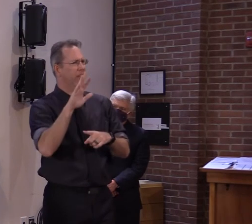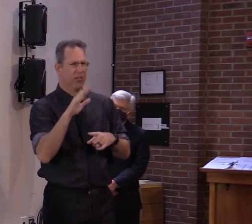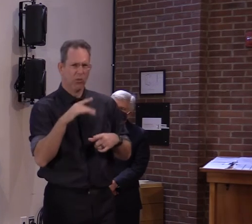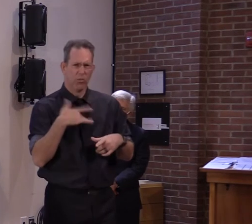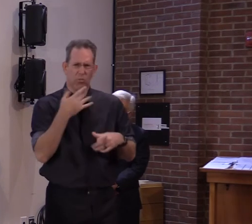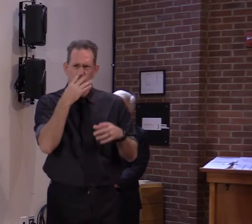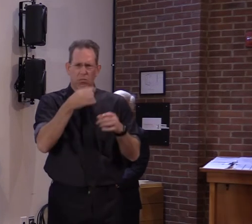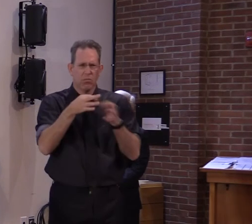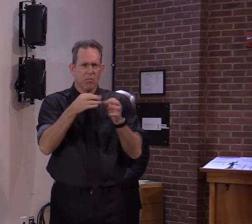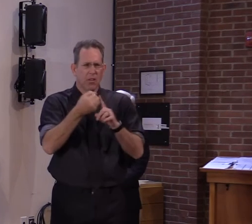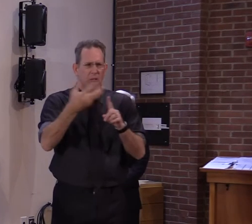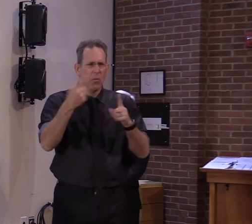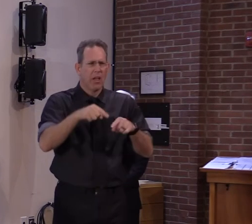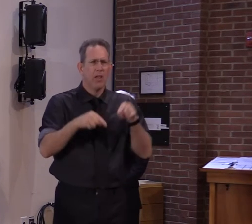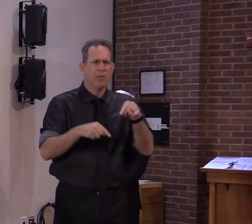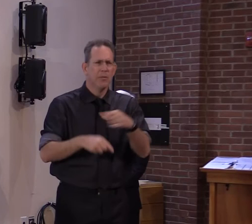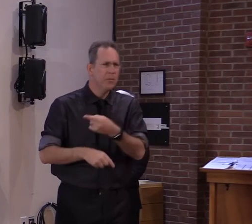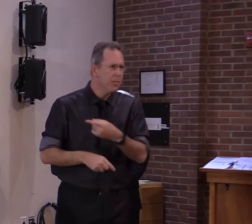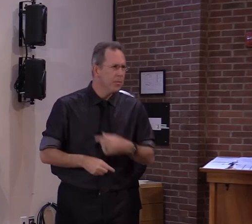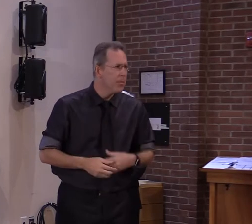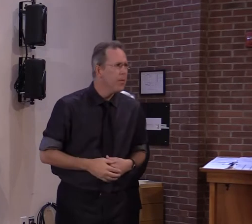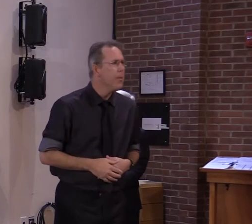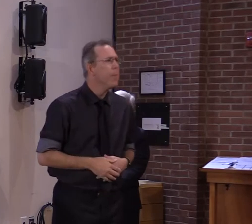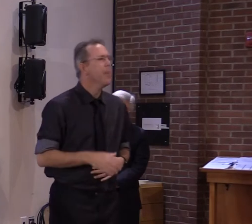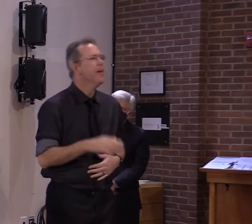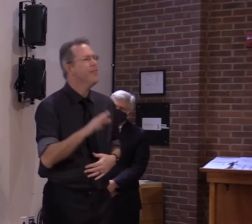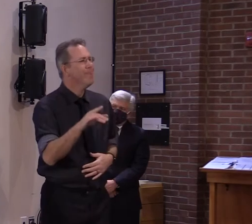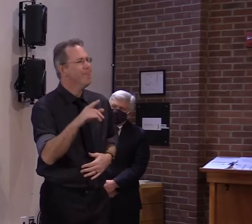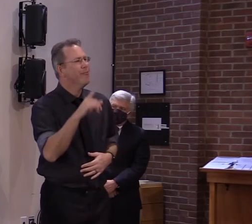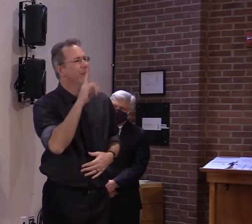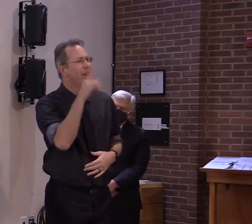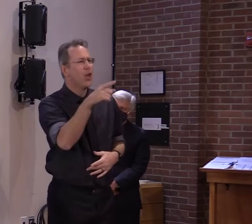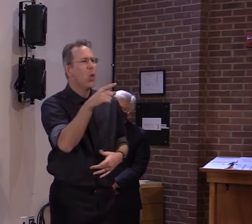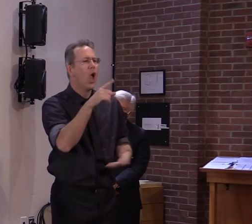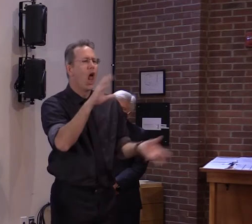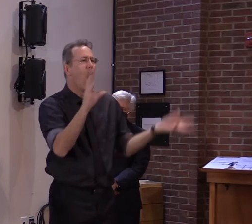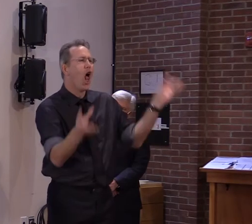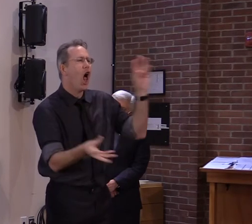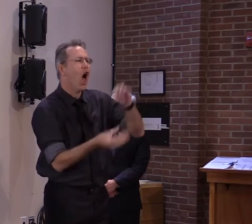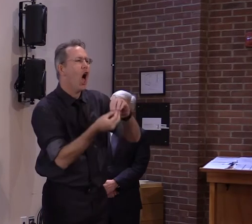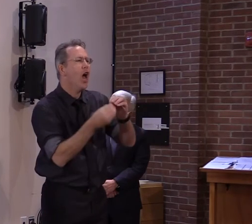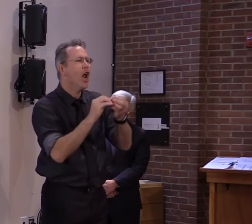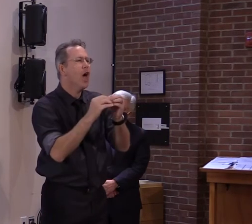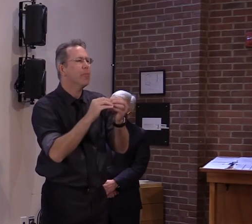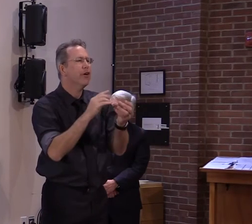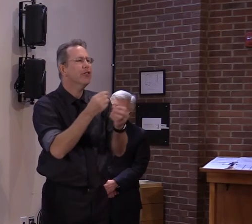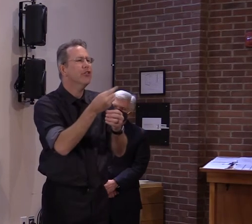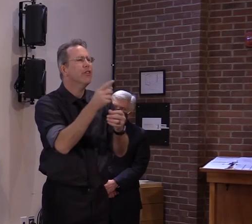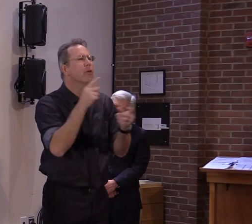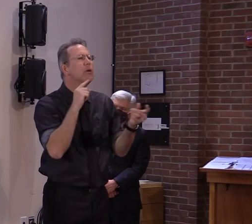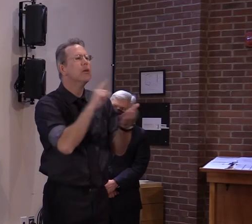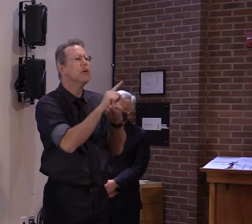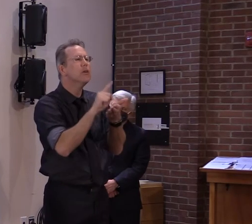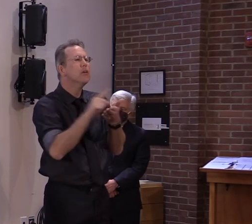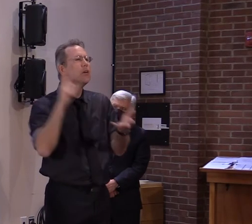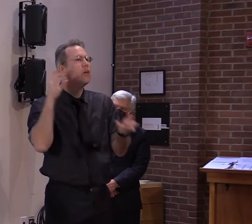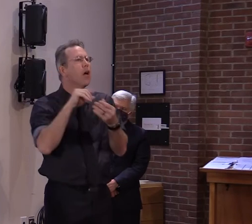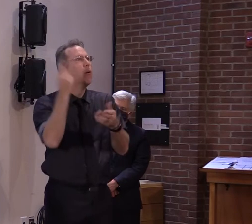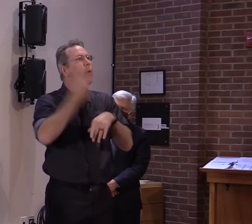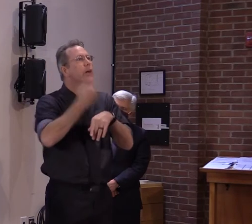you're accumulating cases over several weeks. So you're correct. So, you know, those cases span,